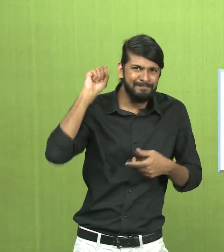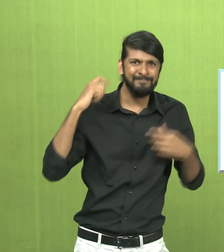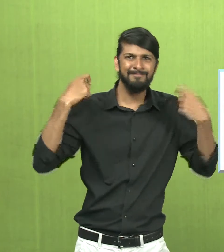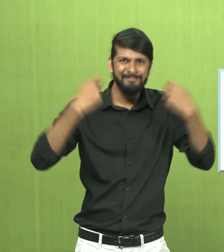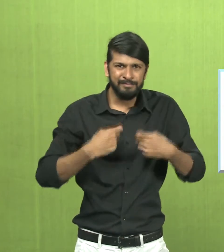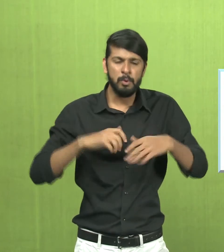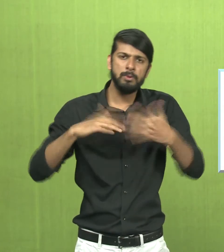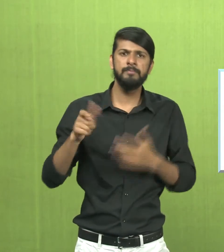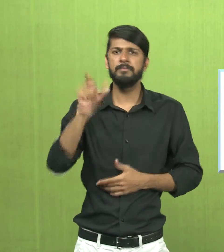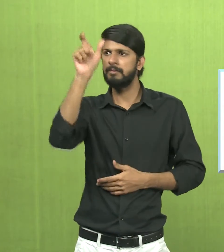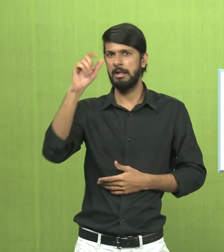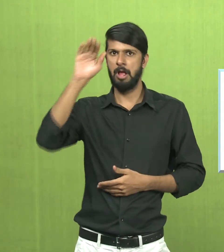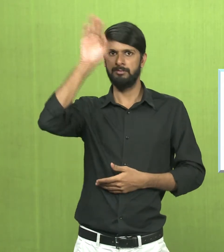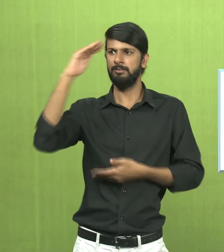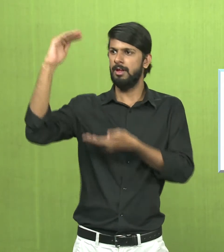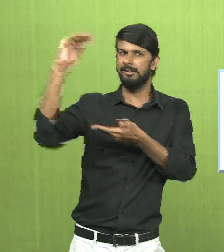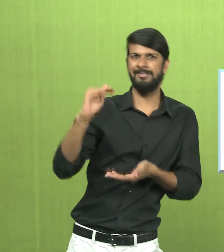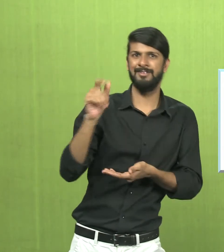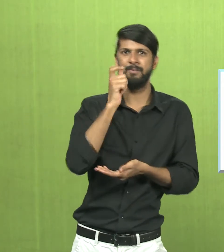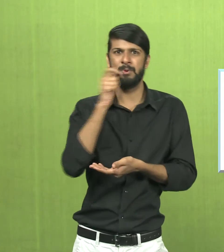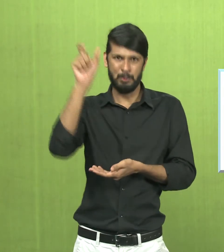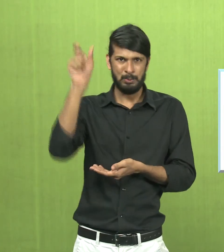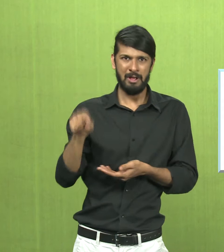monks or princes or princesses.